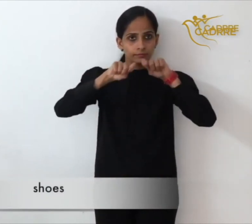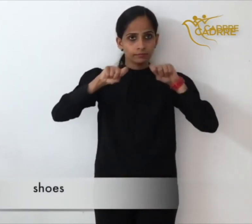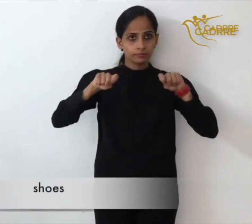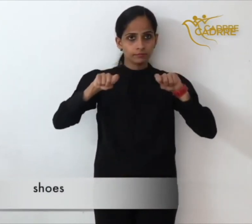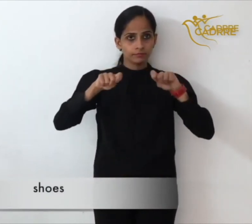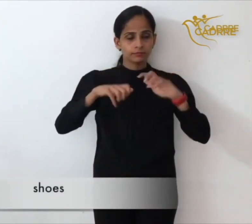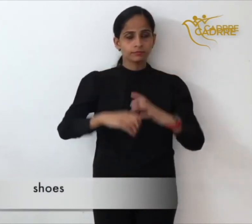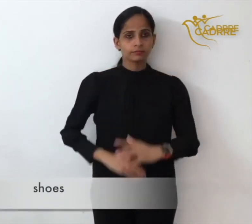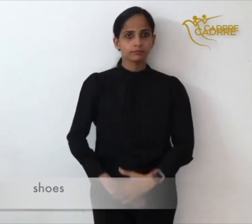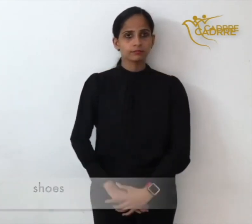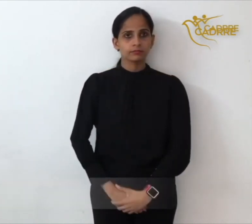Shoes.